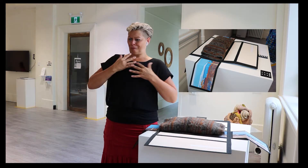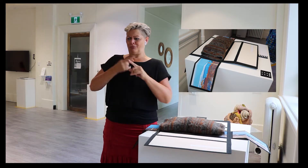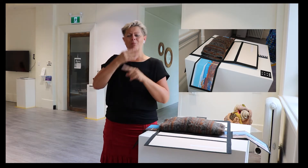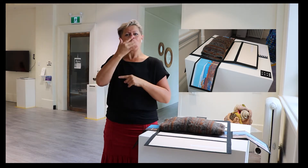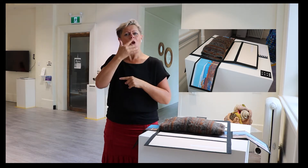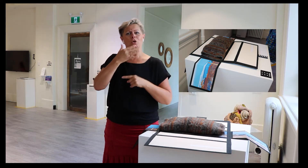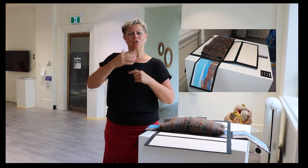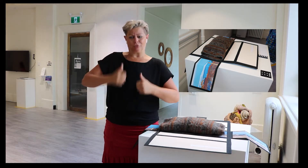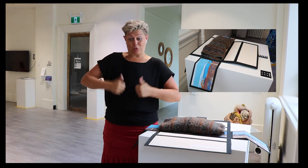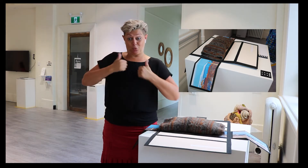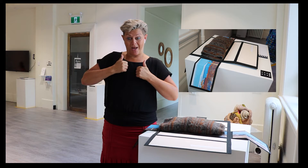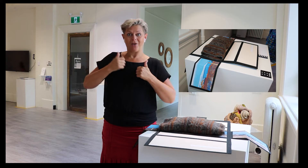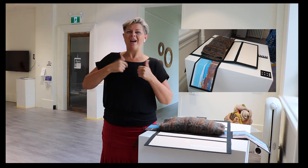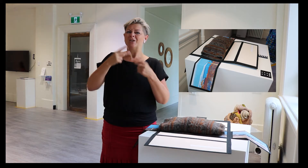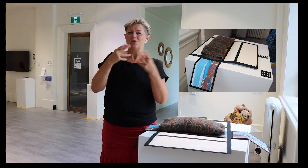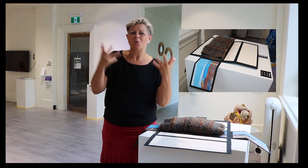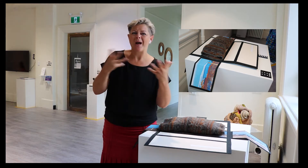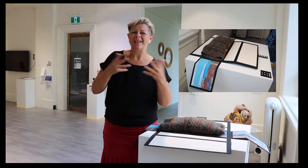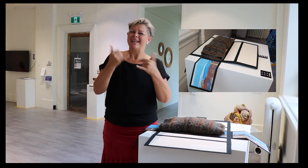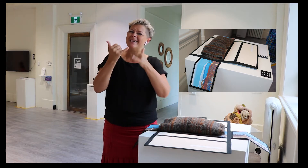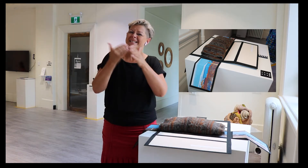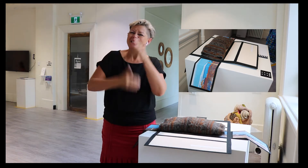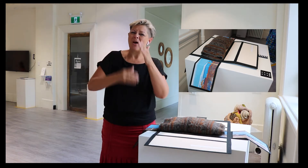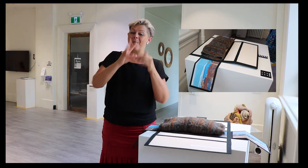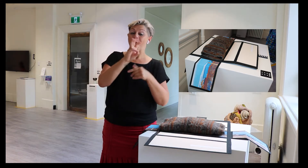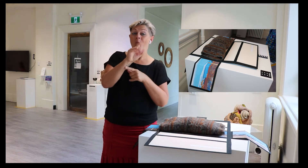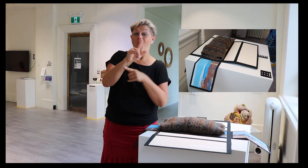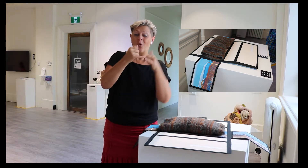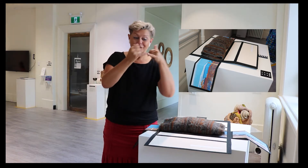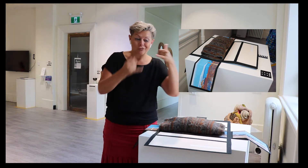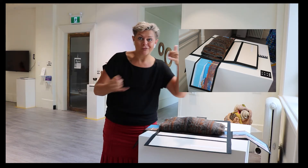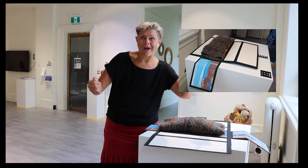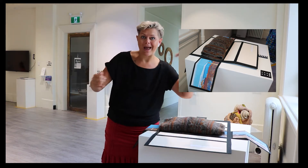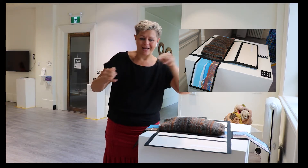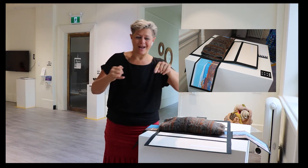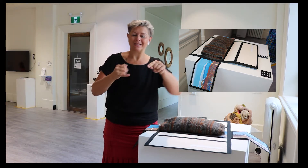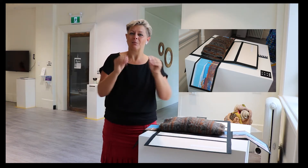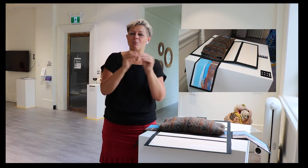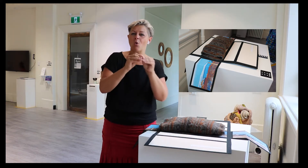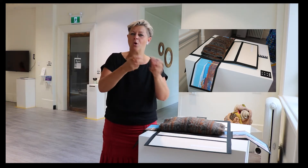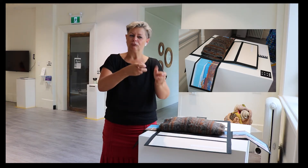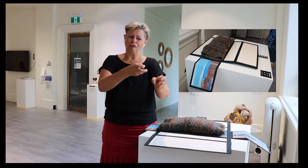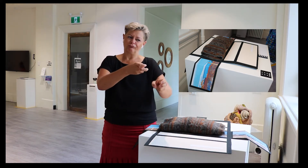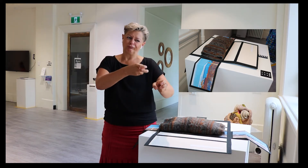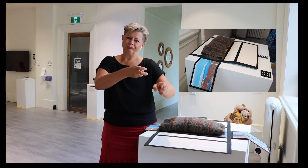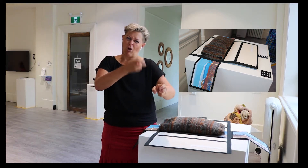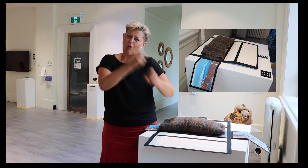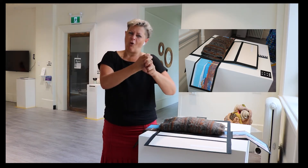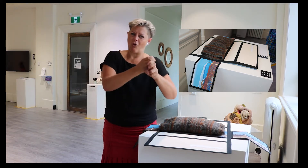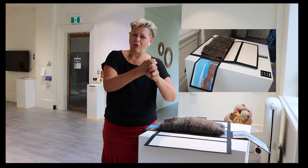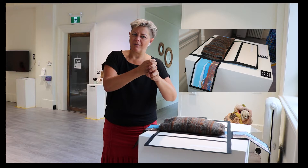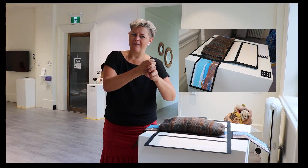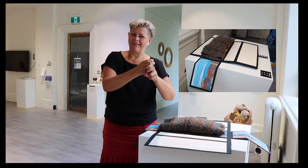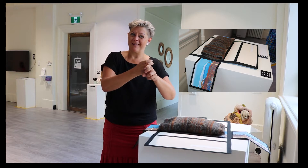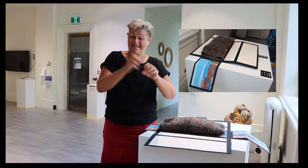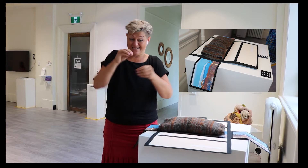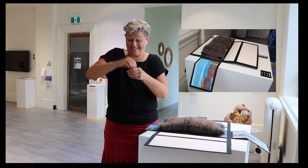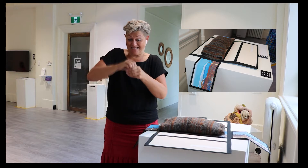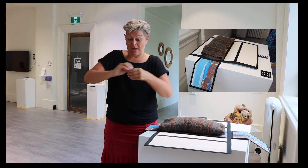around me, I stiffened some of the wool strands, giving the feel of heather roots inside the muff. Inspired by